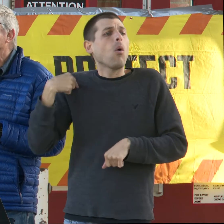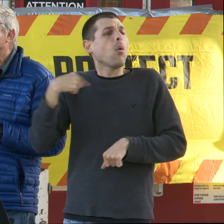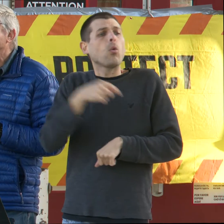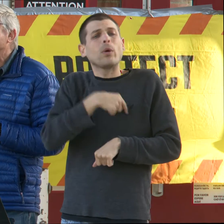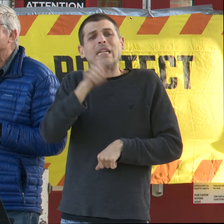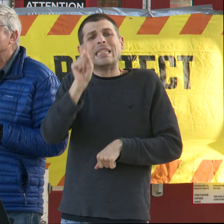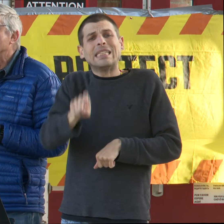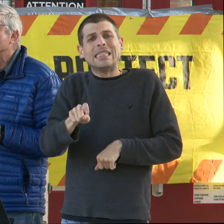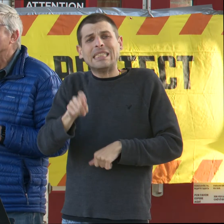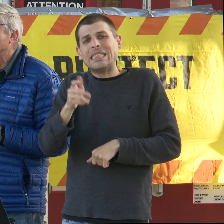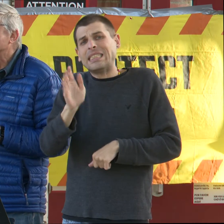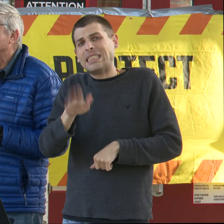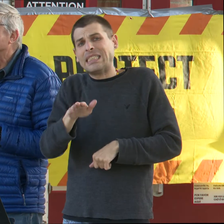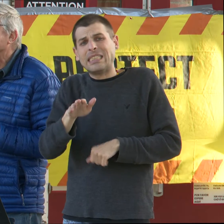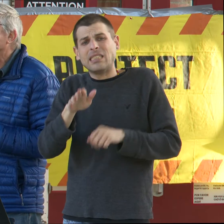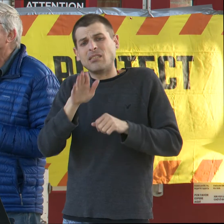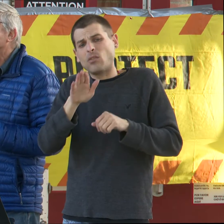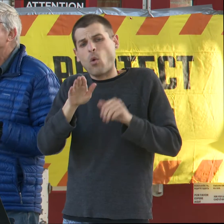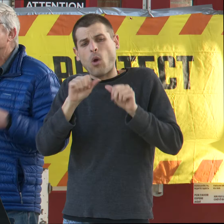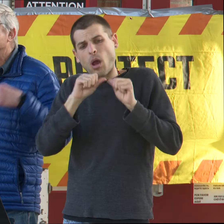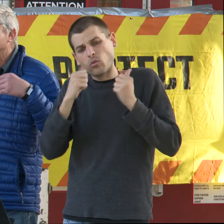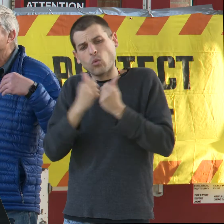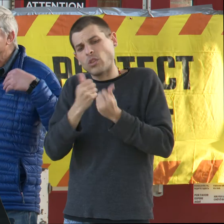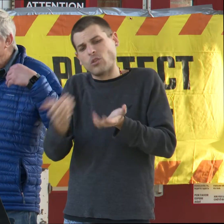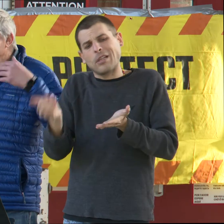another citizen advisory committee